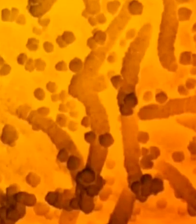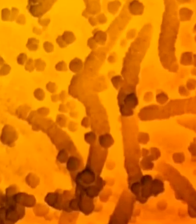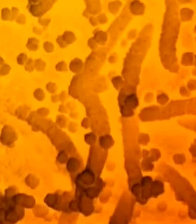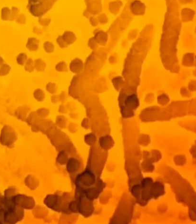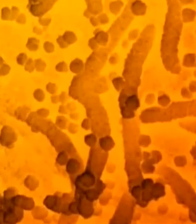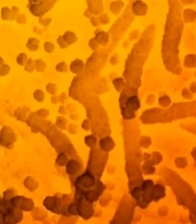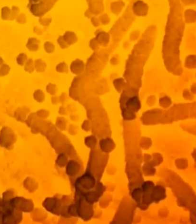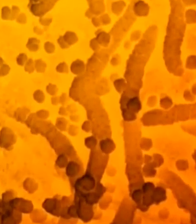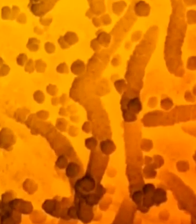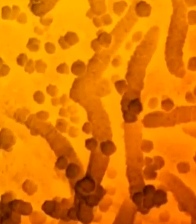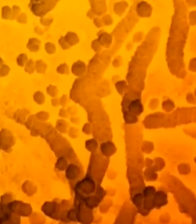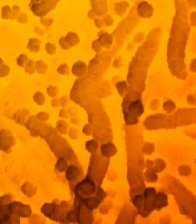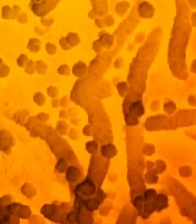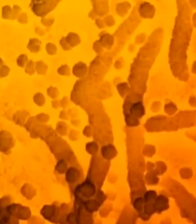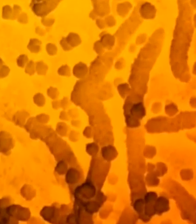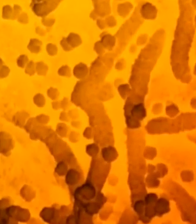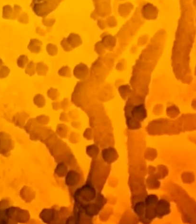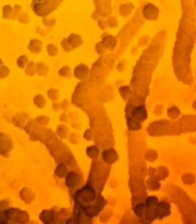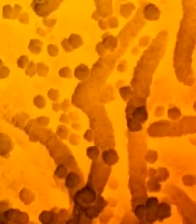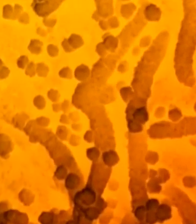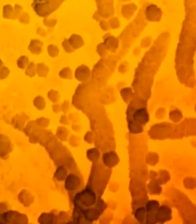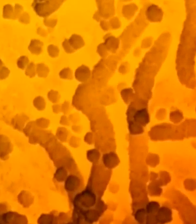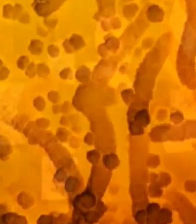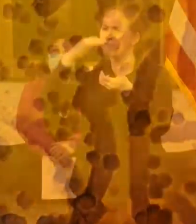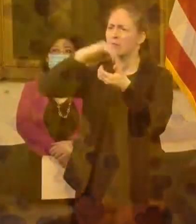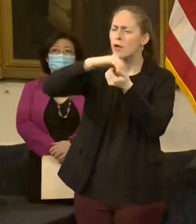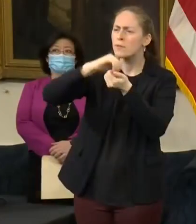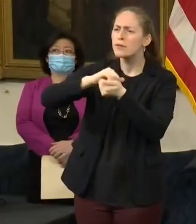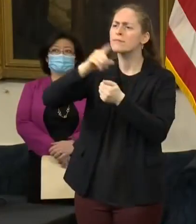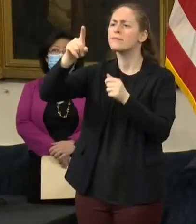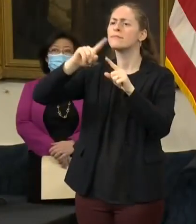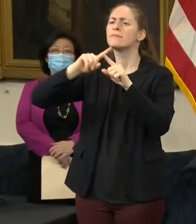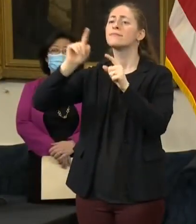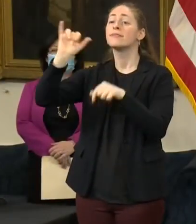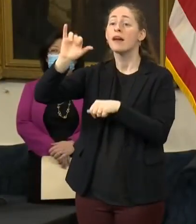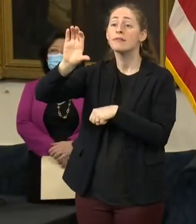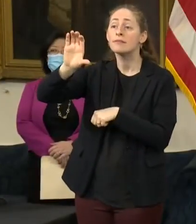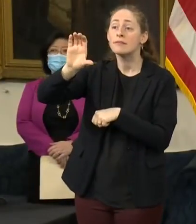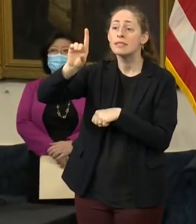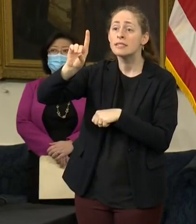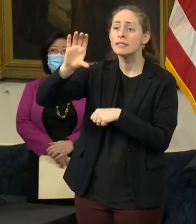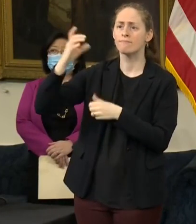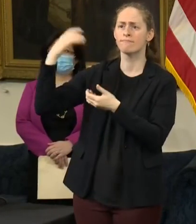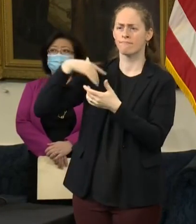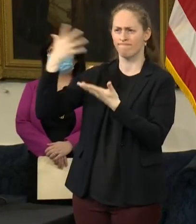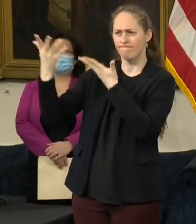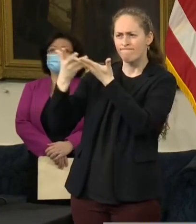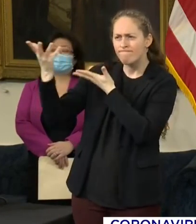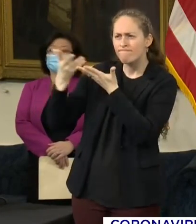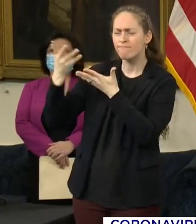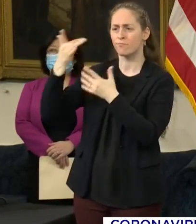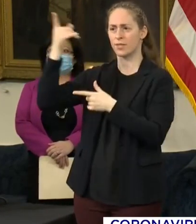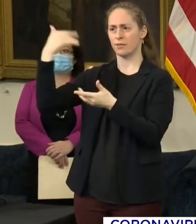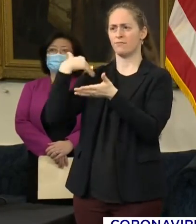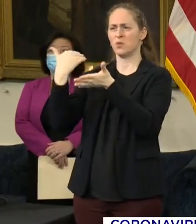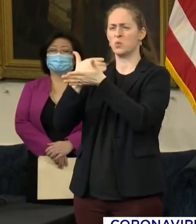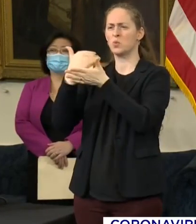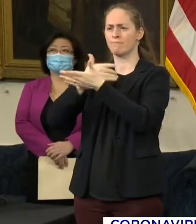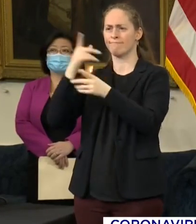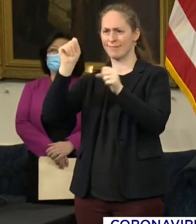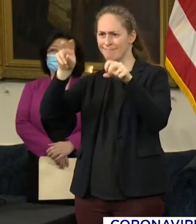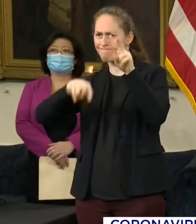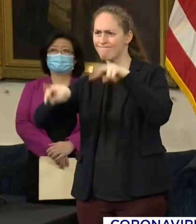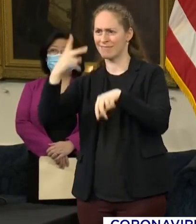UK, Brazilian, and South African variants have been found in Maryland. While these variants are not known to cause more